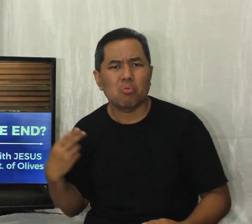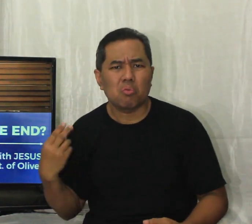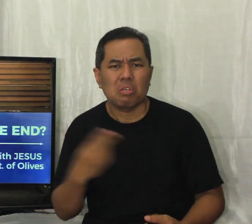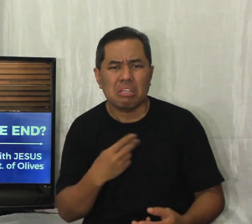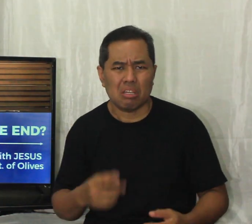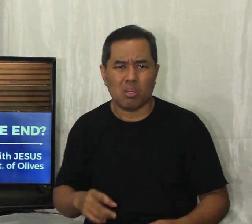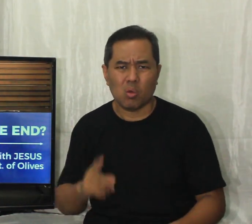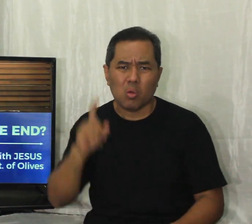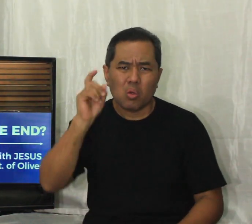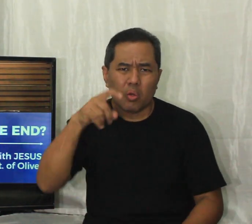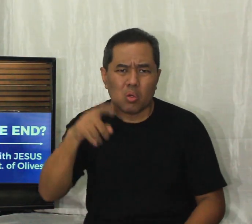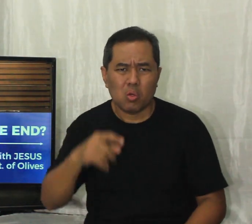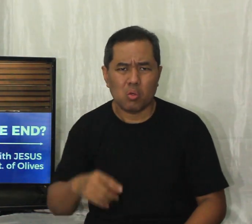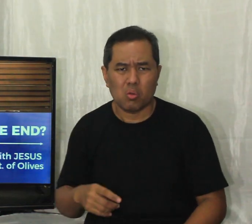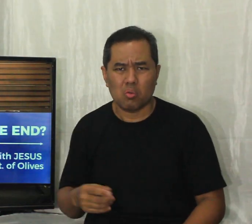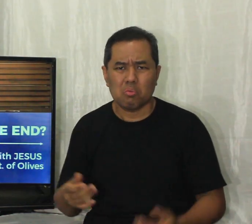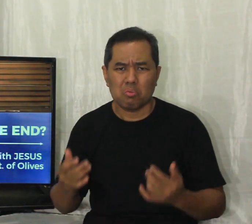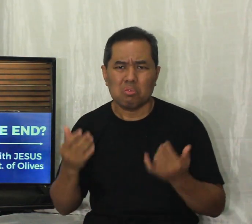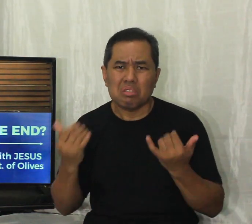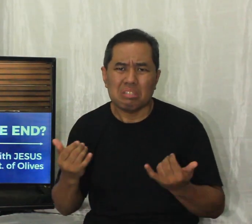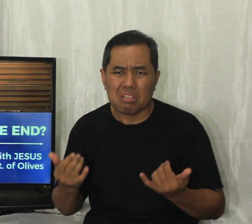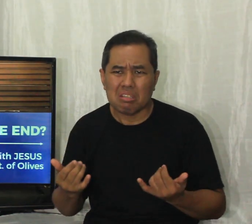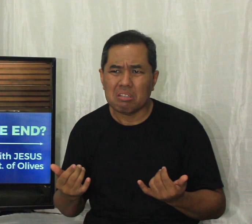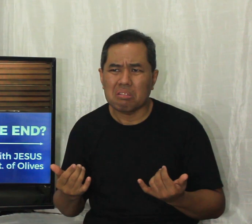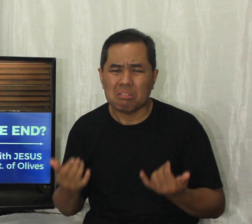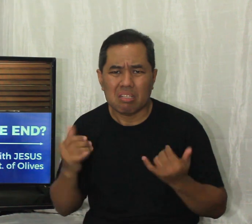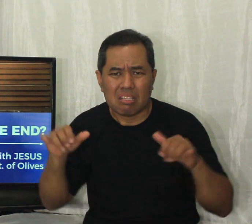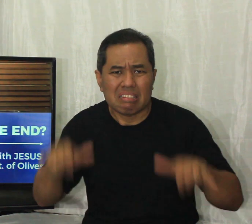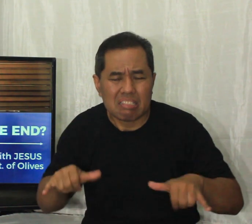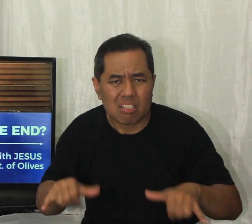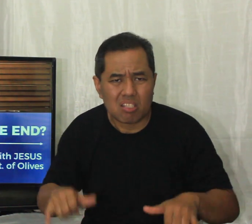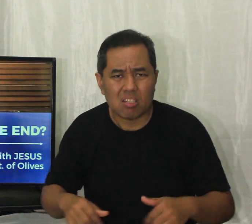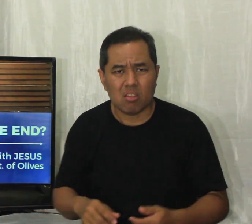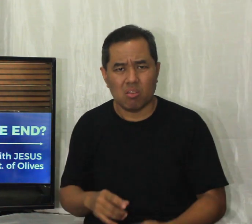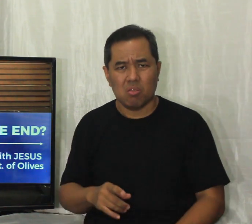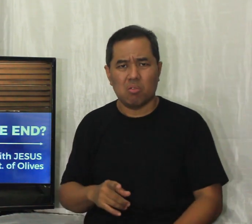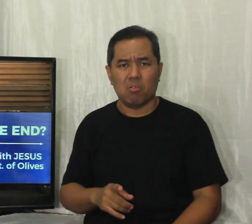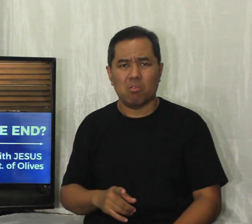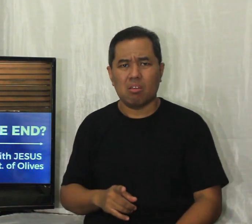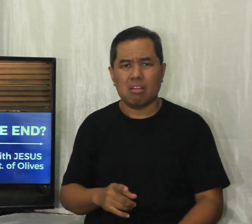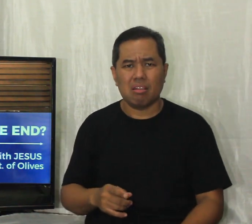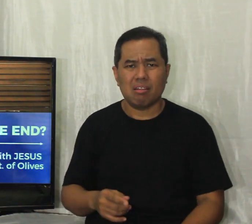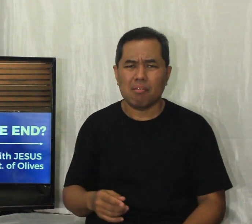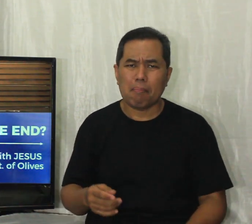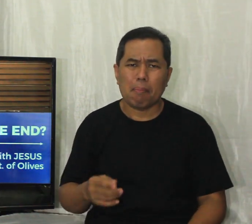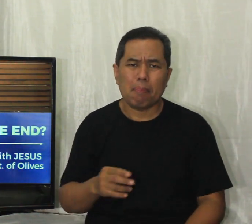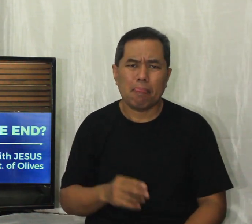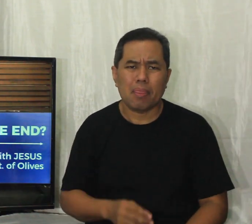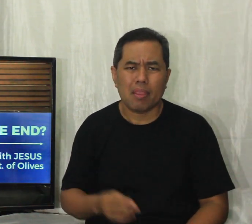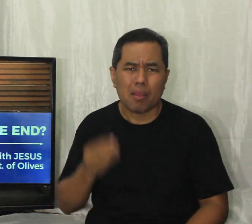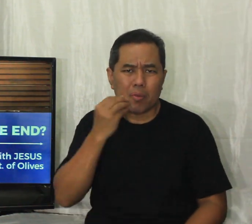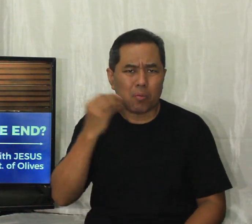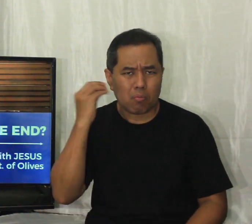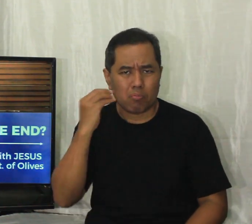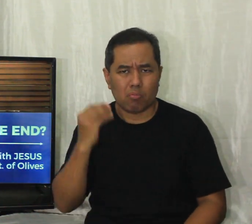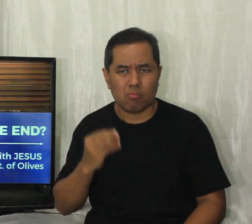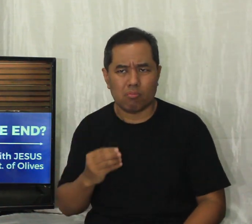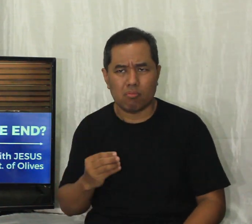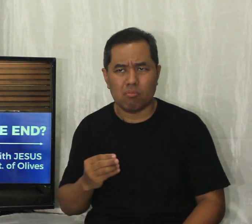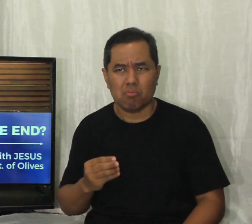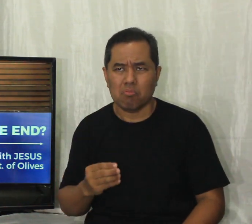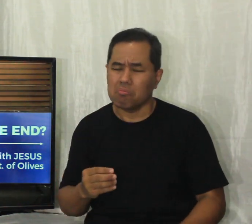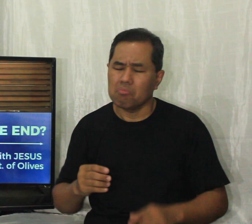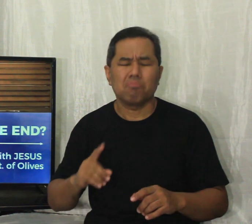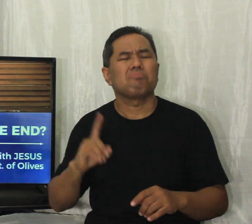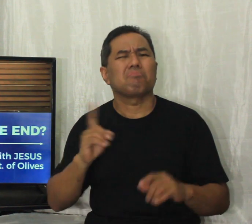do? And because of that, there's a lot of information that came out. It's important to always go to the source. And